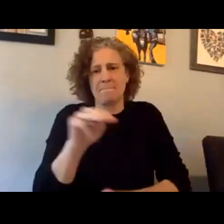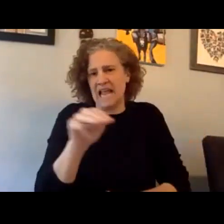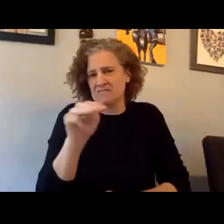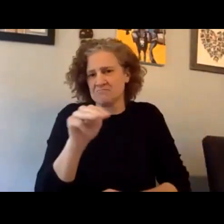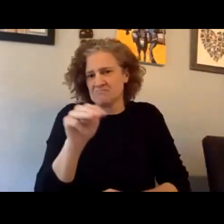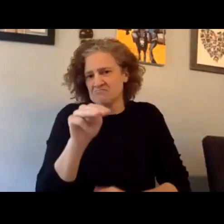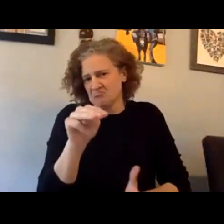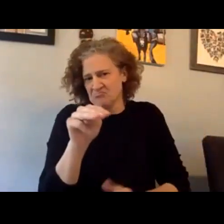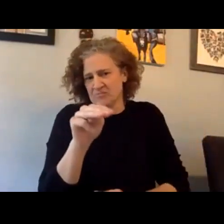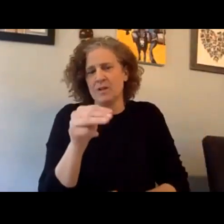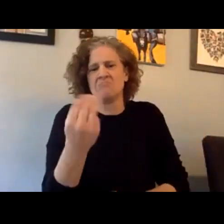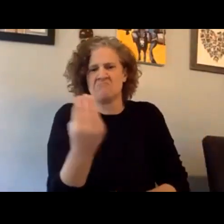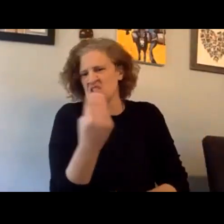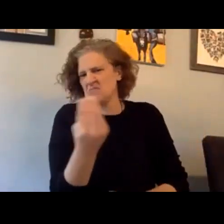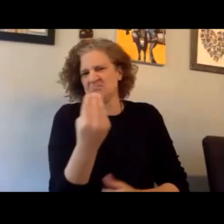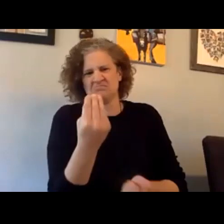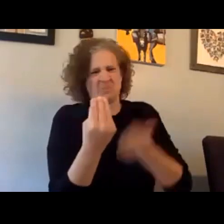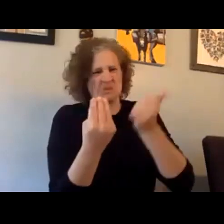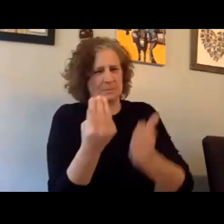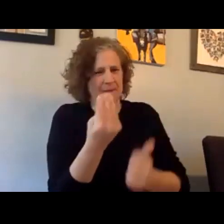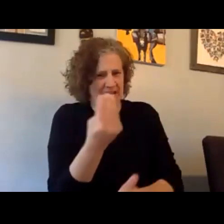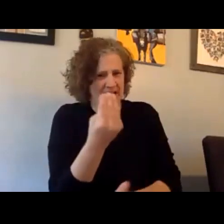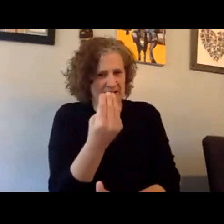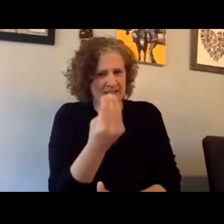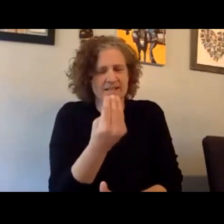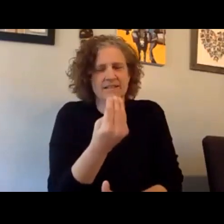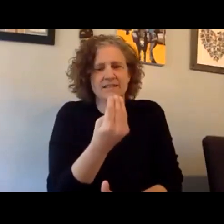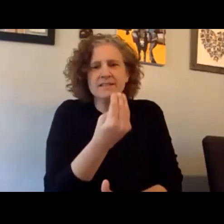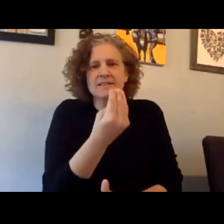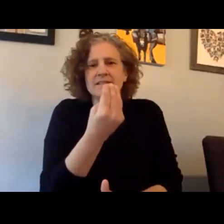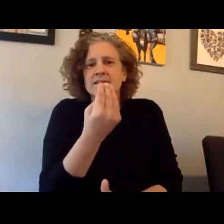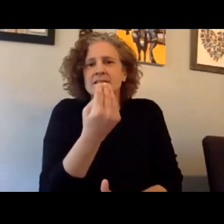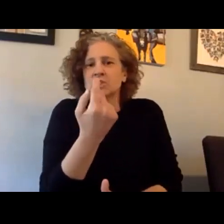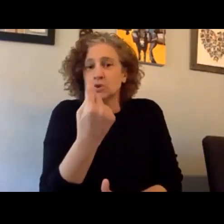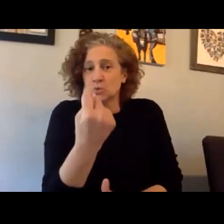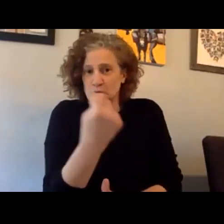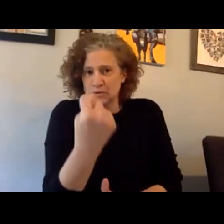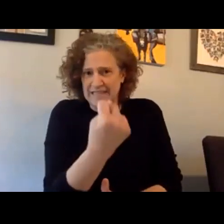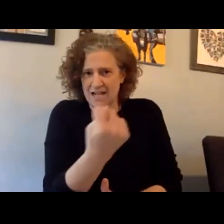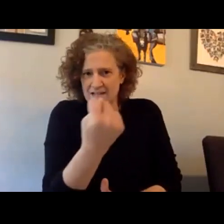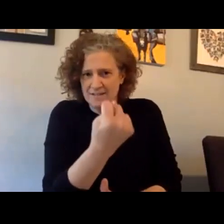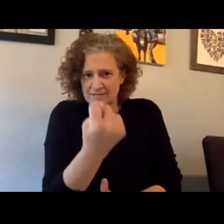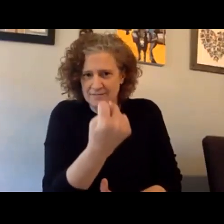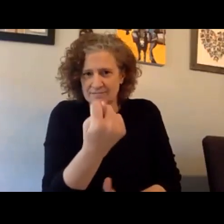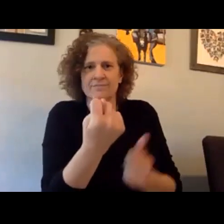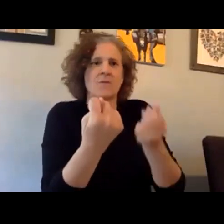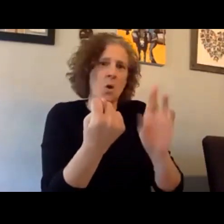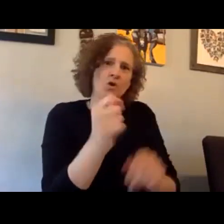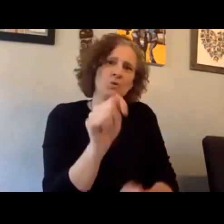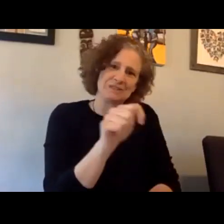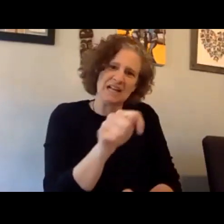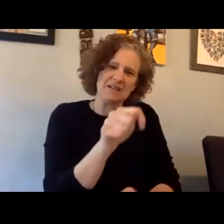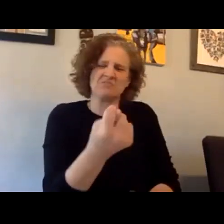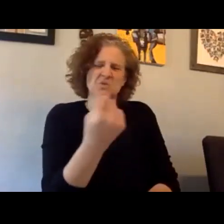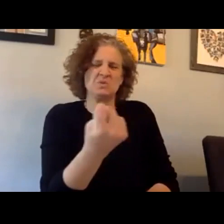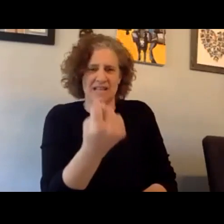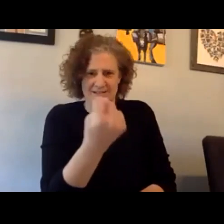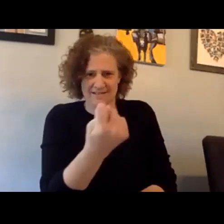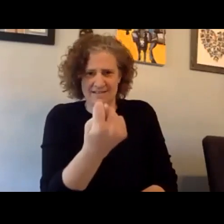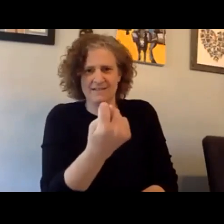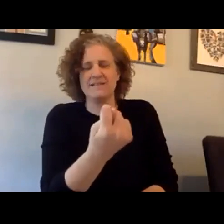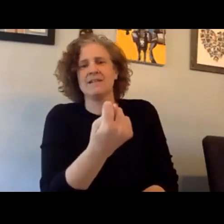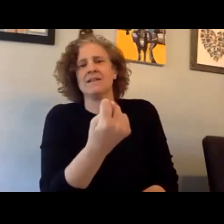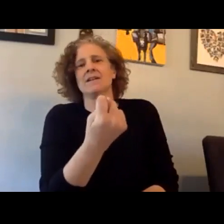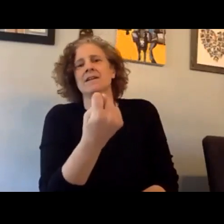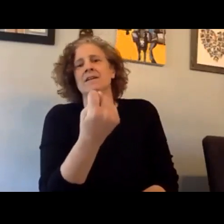Older people sign Monday with their palm facing out, but most people sign it with their palm facing up. Then we have Tuesday with a T, or